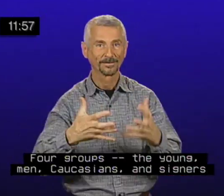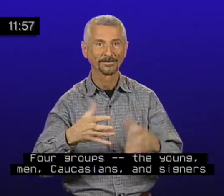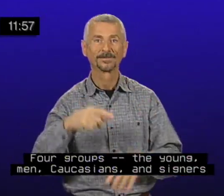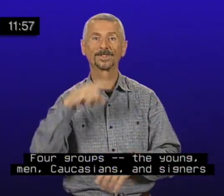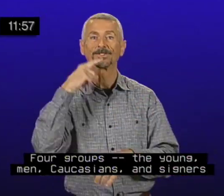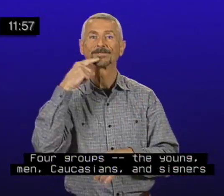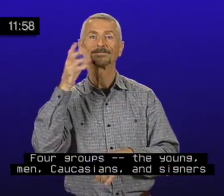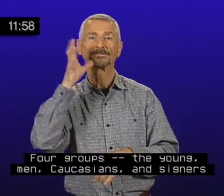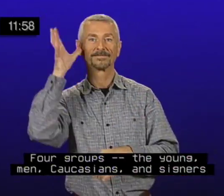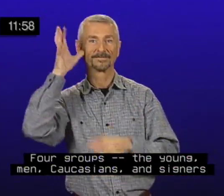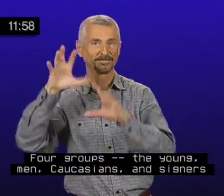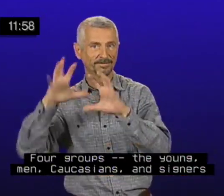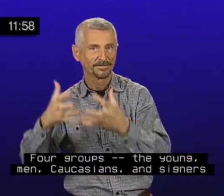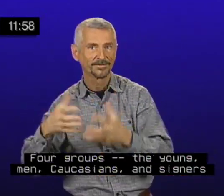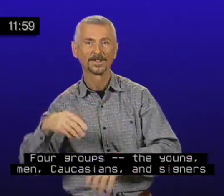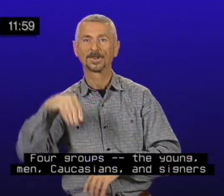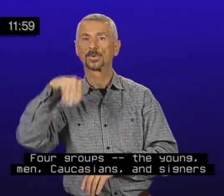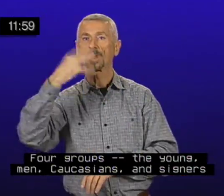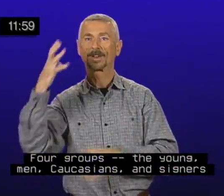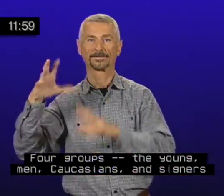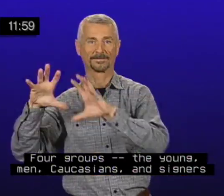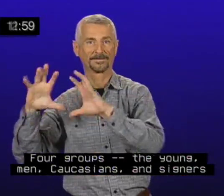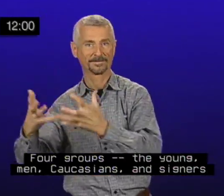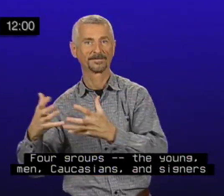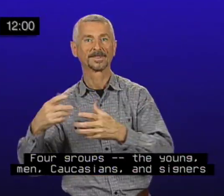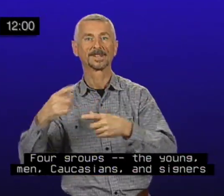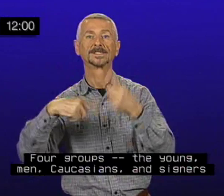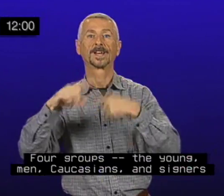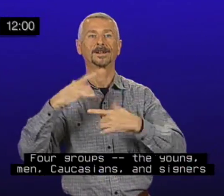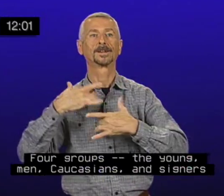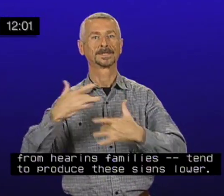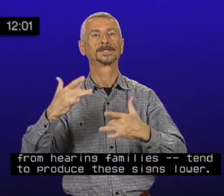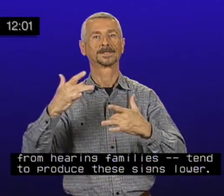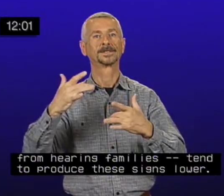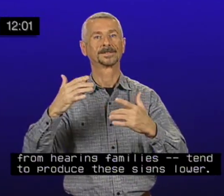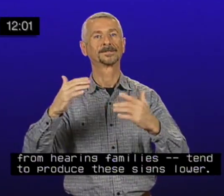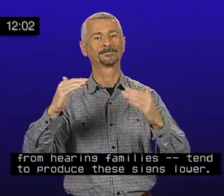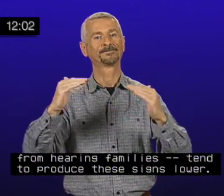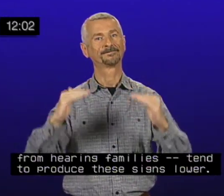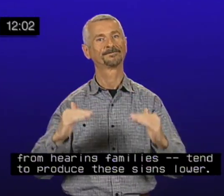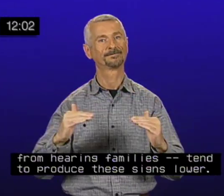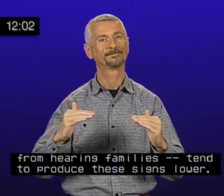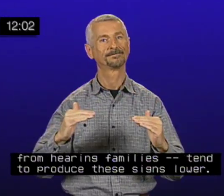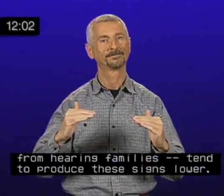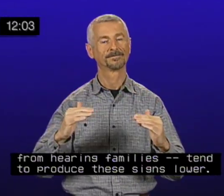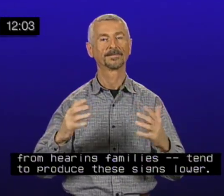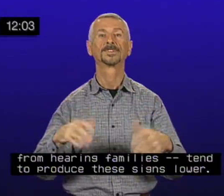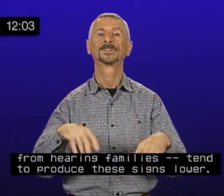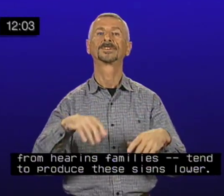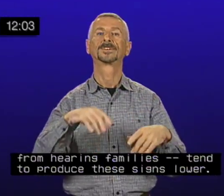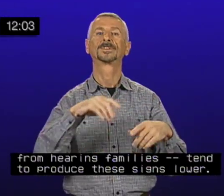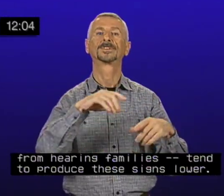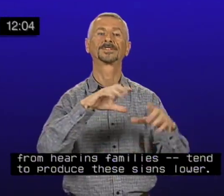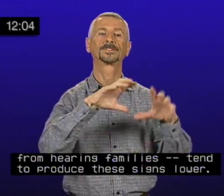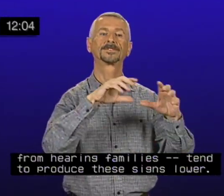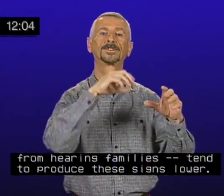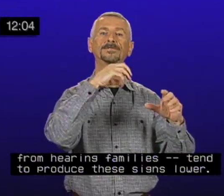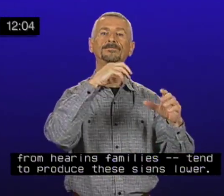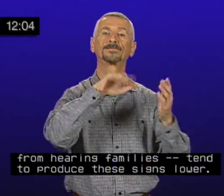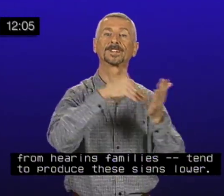the young, men, Caucasian, and signers from hearing families tend to produce these signs lower. The forehead